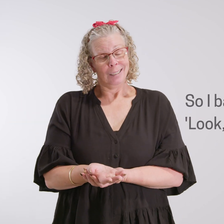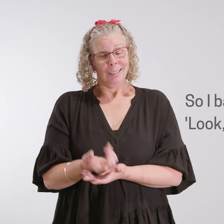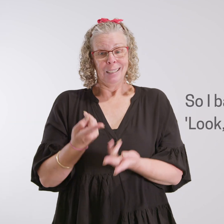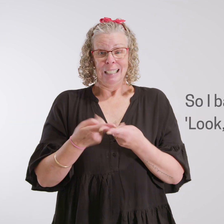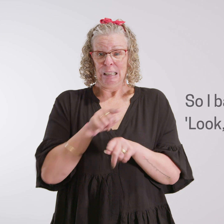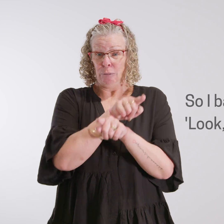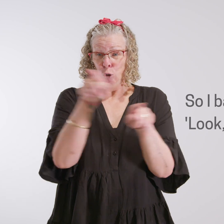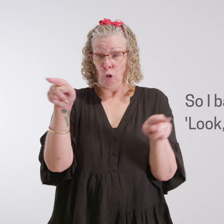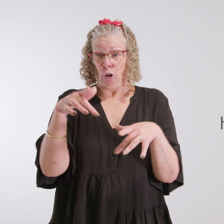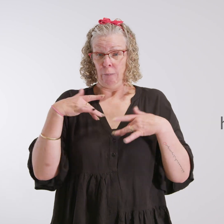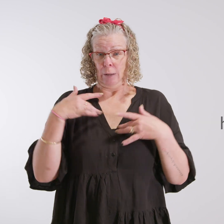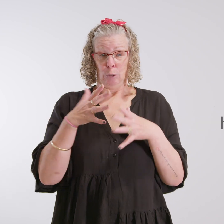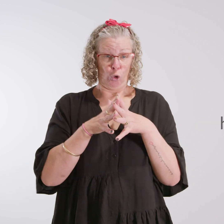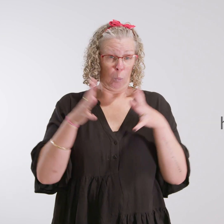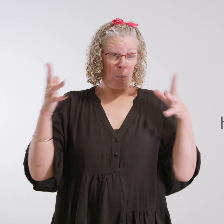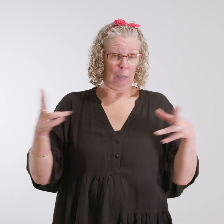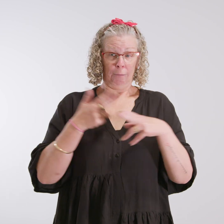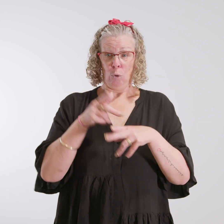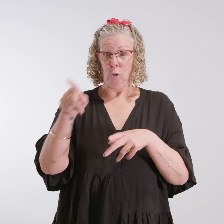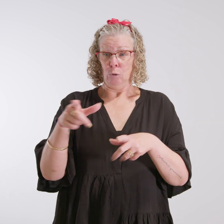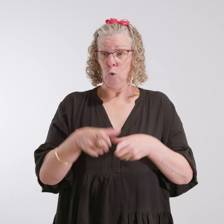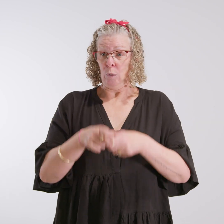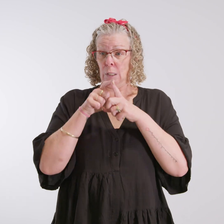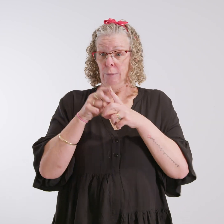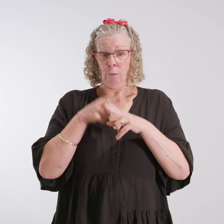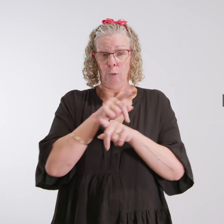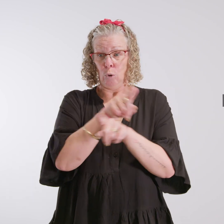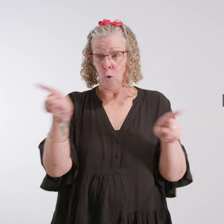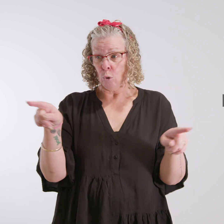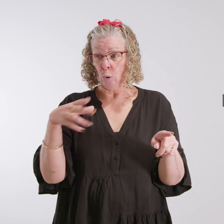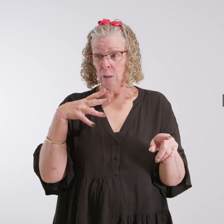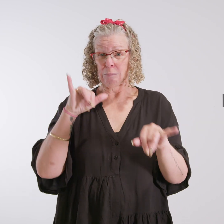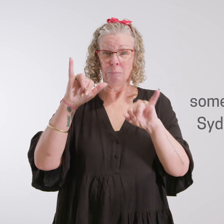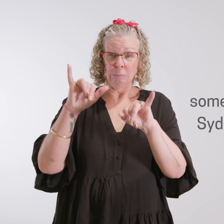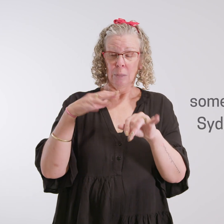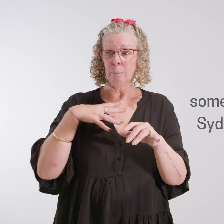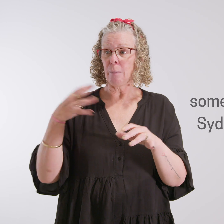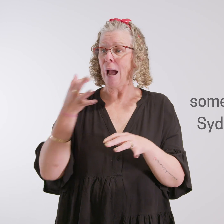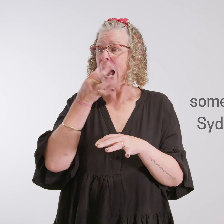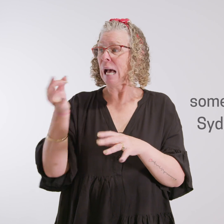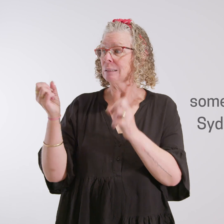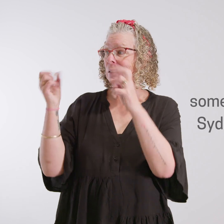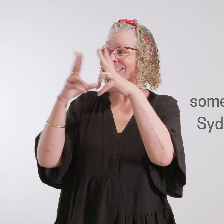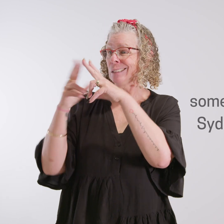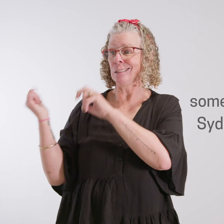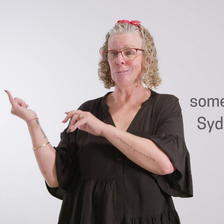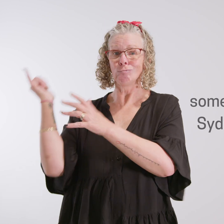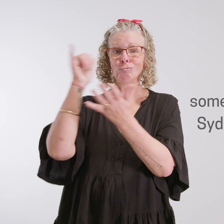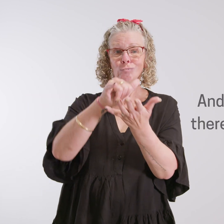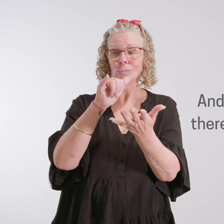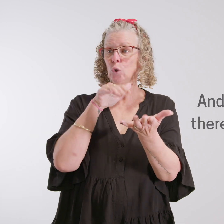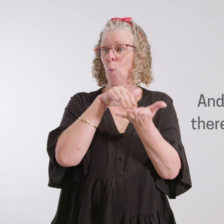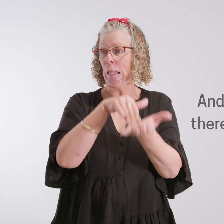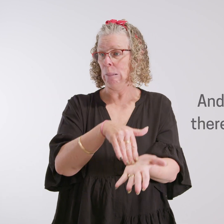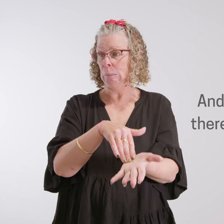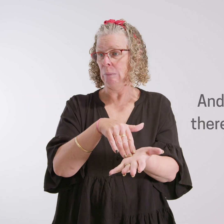look, if you think it's too big for you to handle out there because of the friction, I really think you need to get some people in here from Sydney or somewhere. And